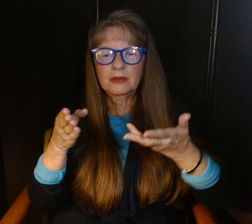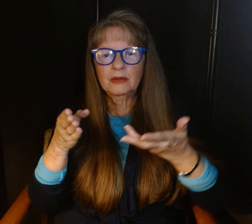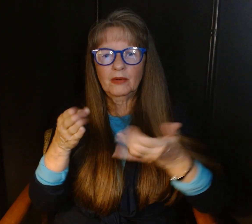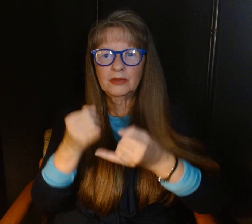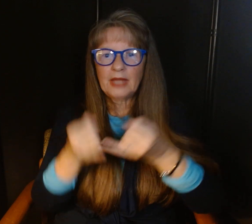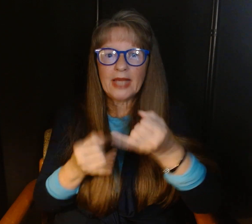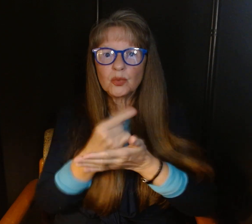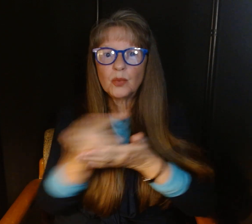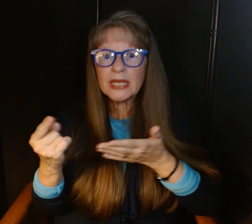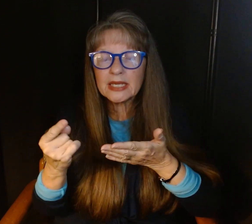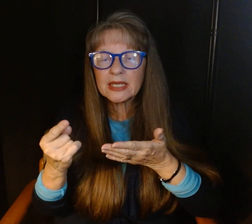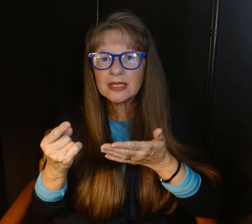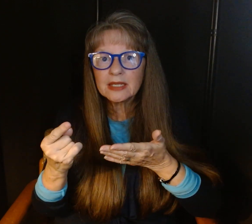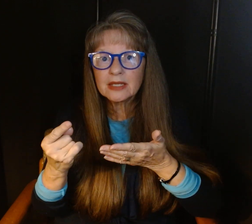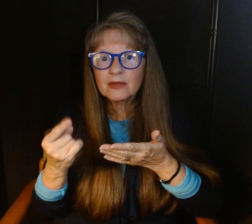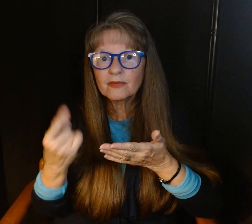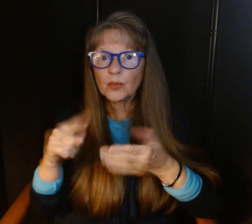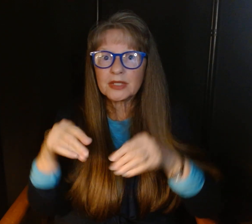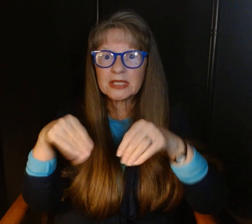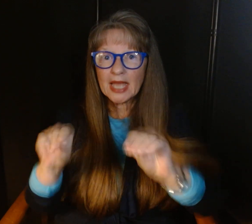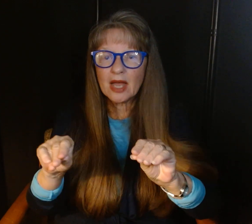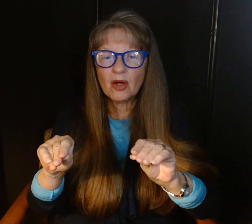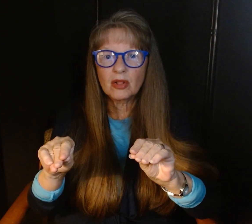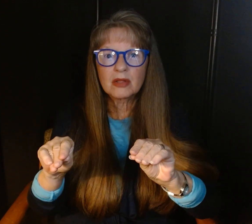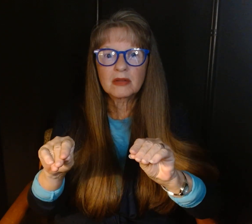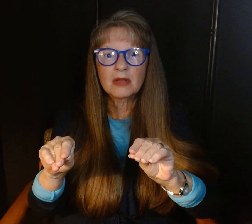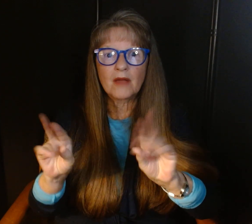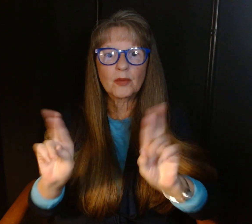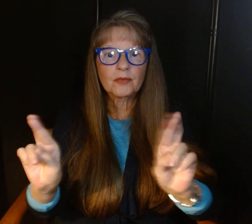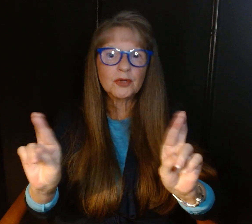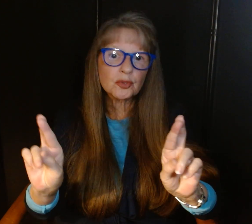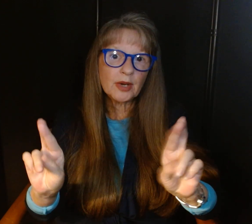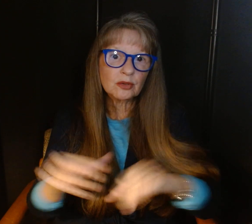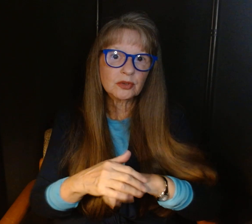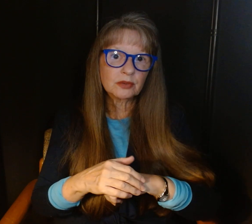or last week for the sale of the refrigerators.